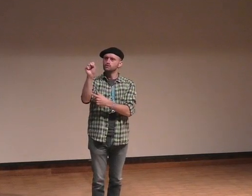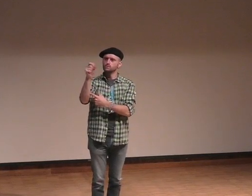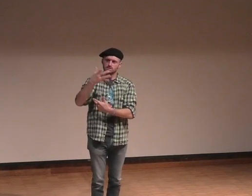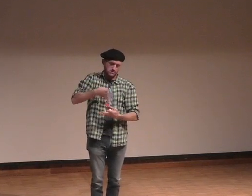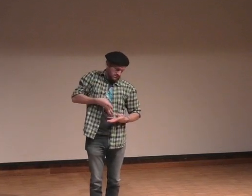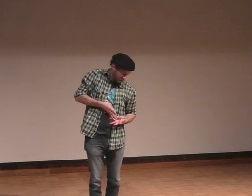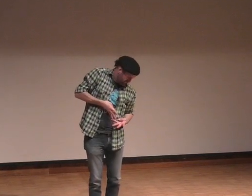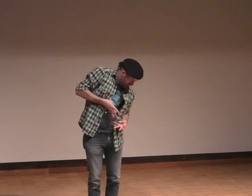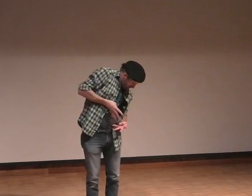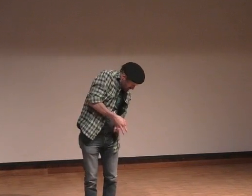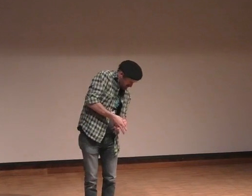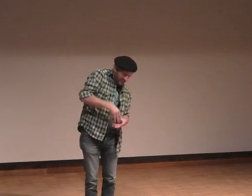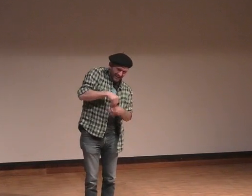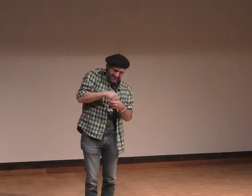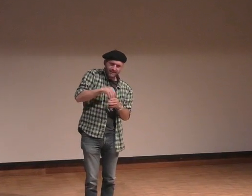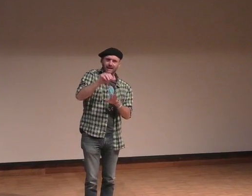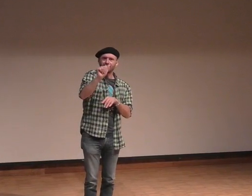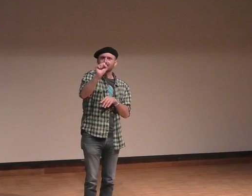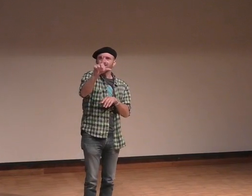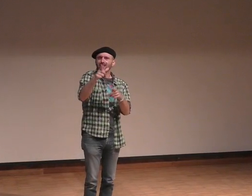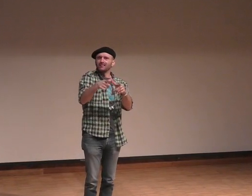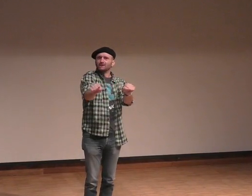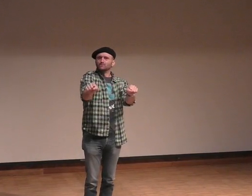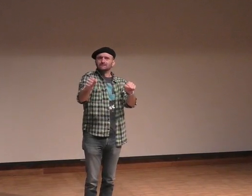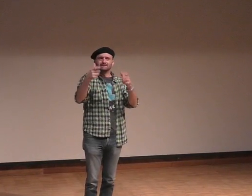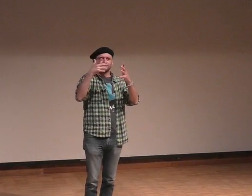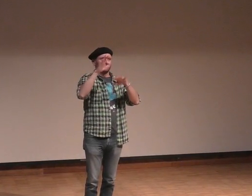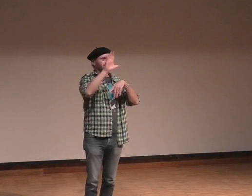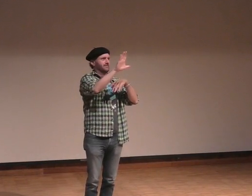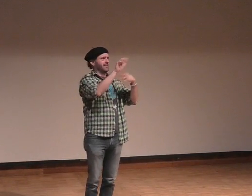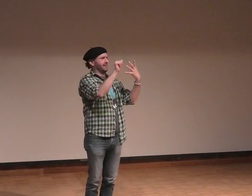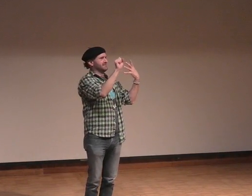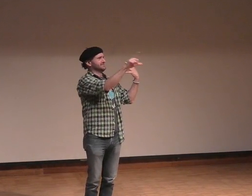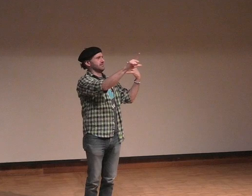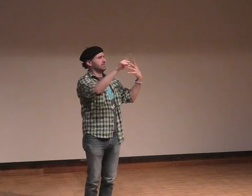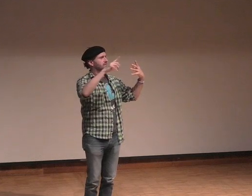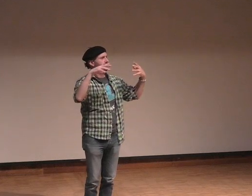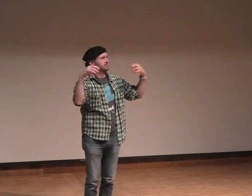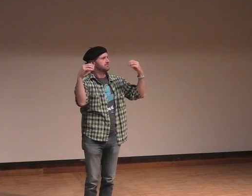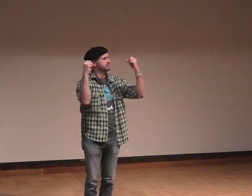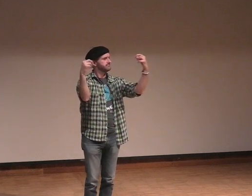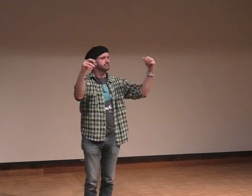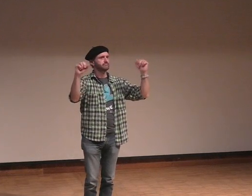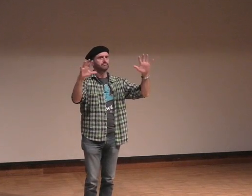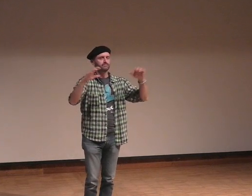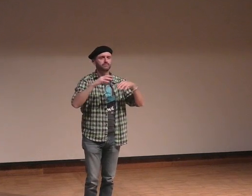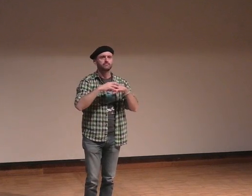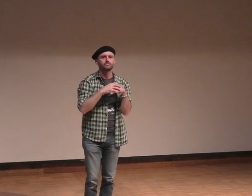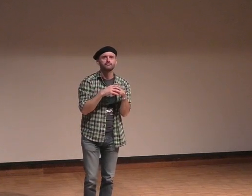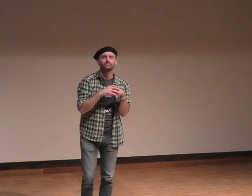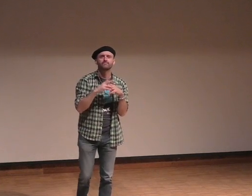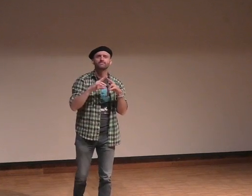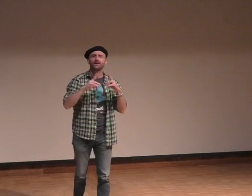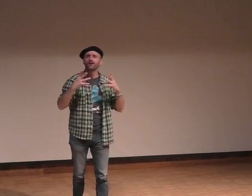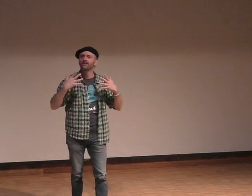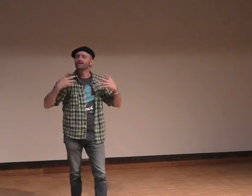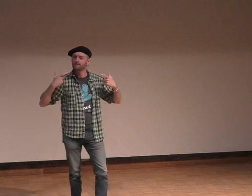their bodies. They're rooted in their language and ASL linguistics. They have ASL in